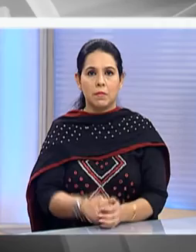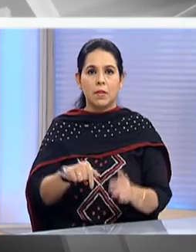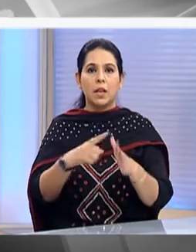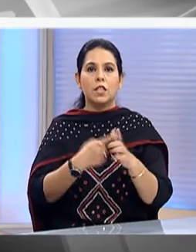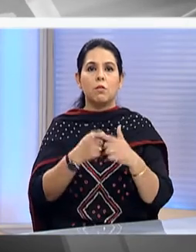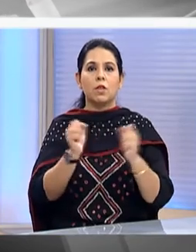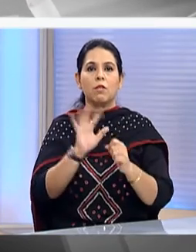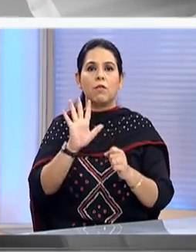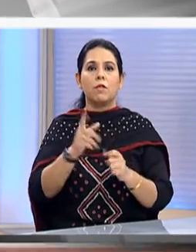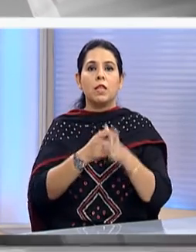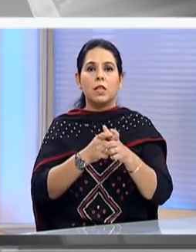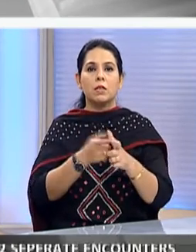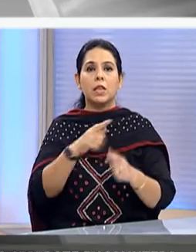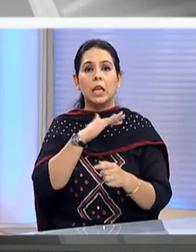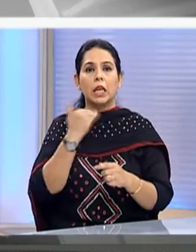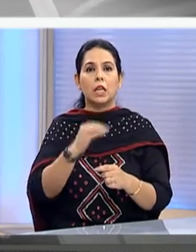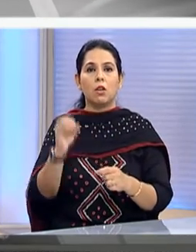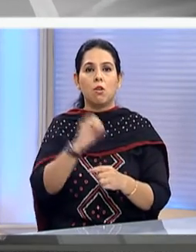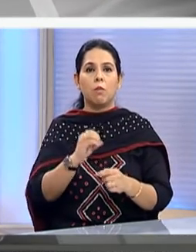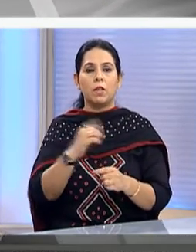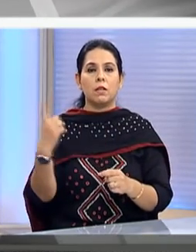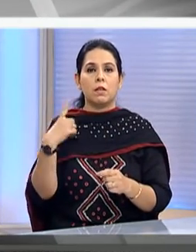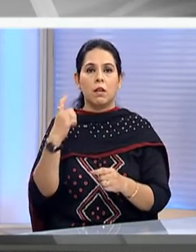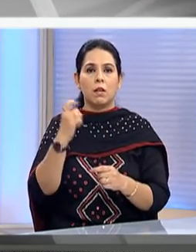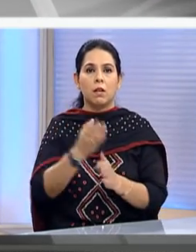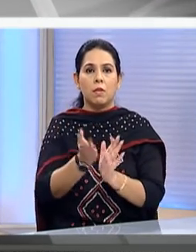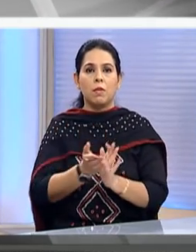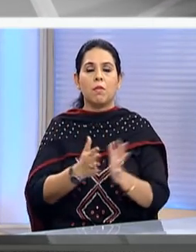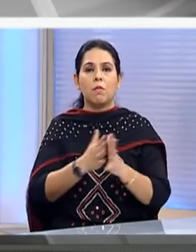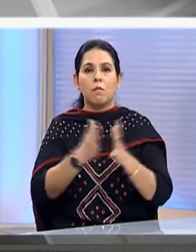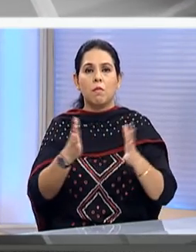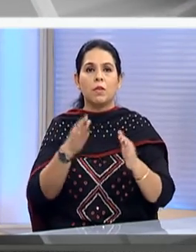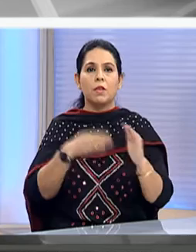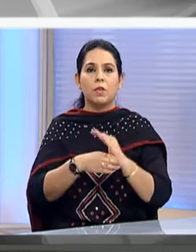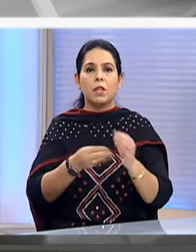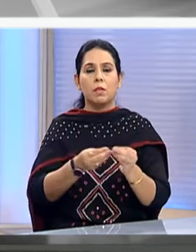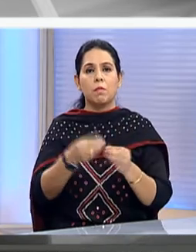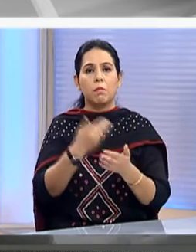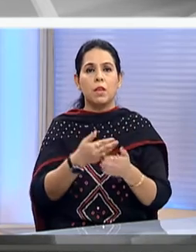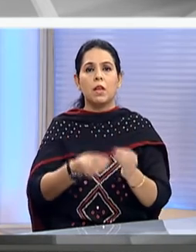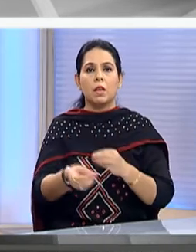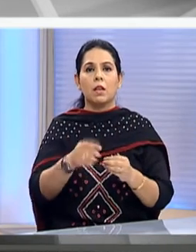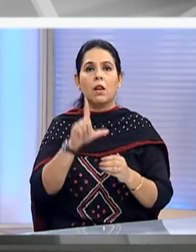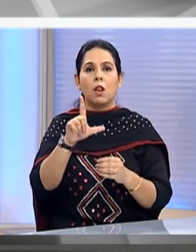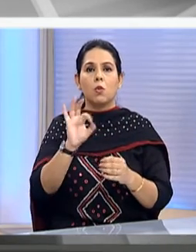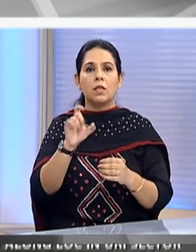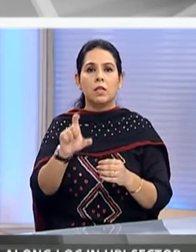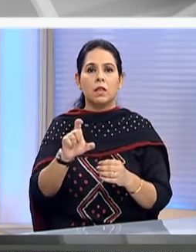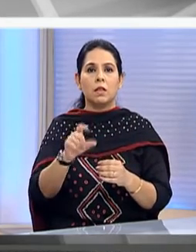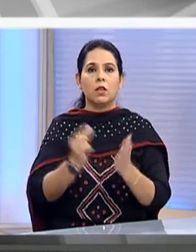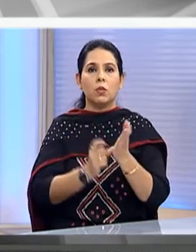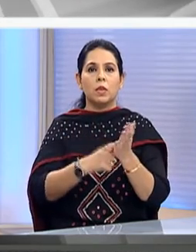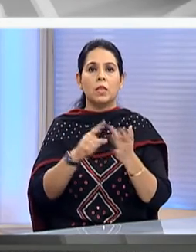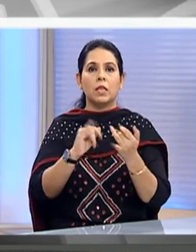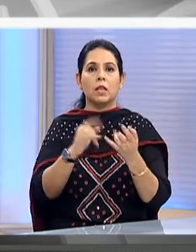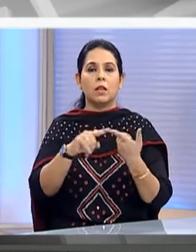In Jammu and Kashmir, 5 terrorists were killed in an operation as the army foiled major infiltration bid near the line of control in